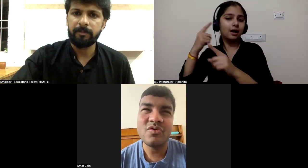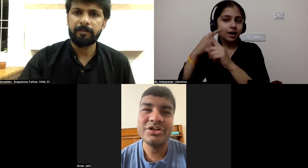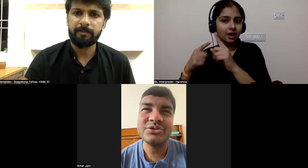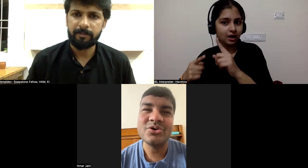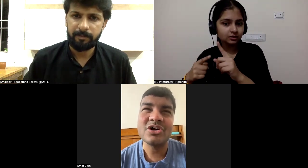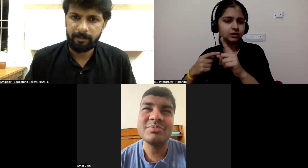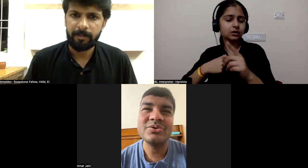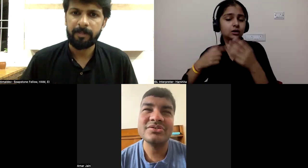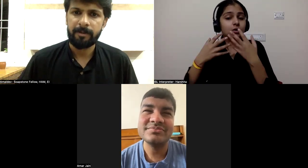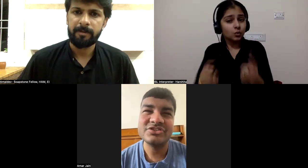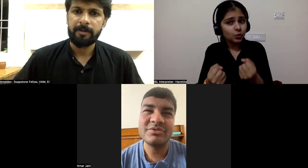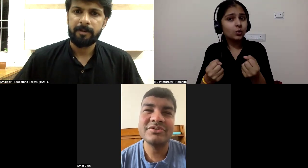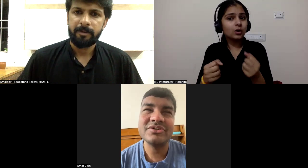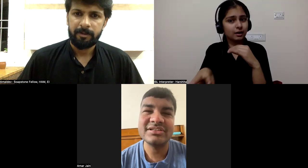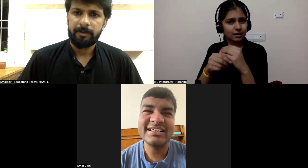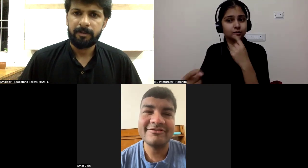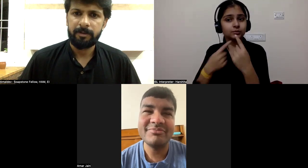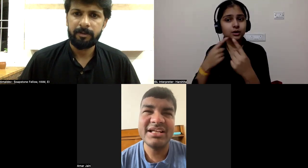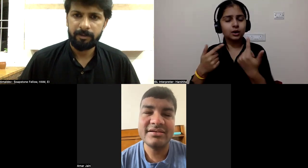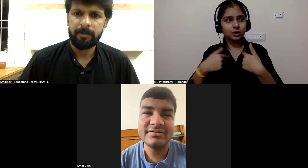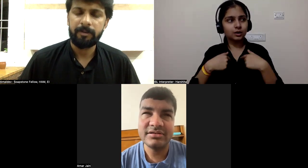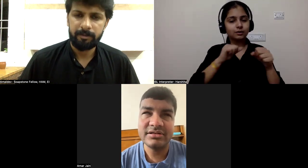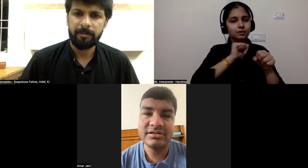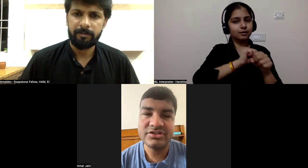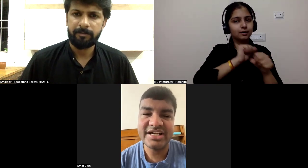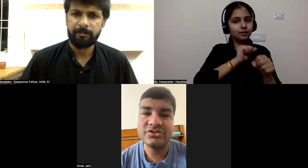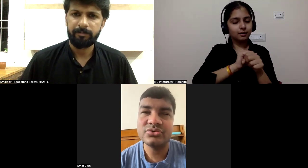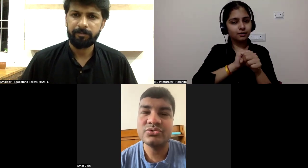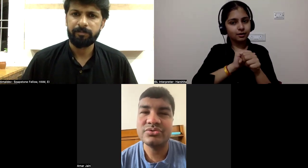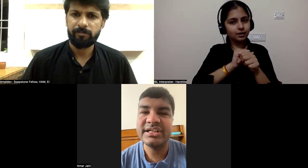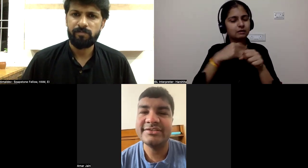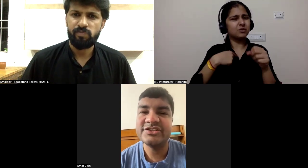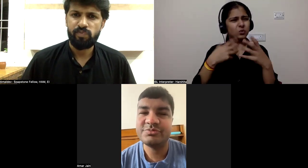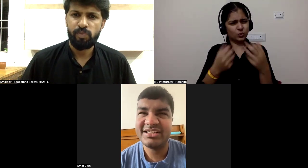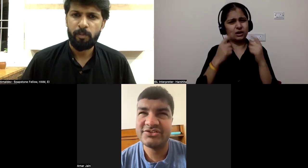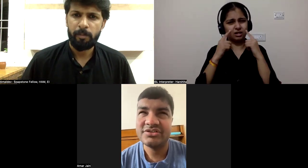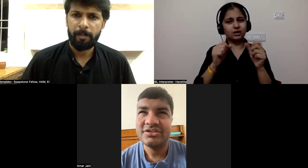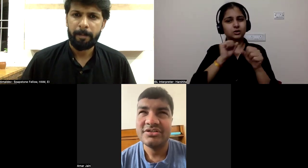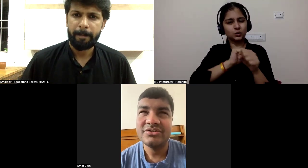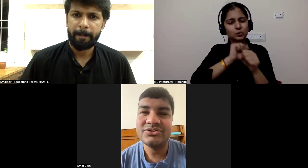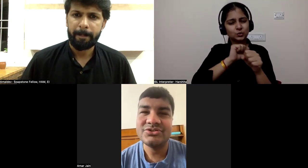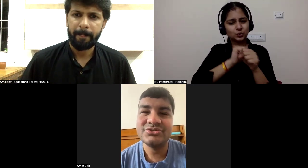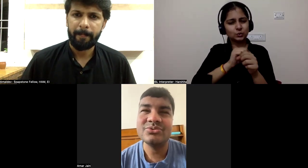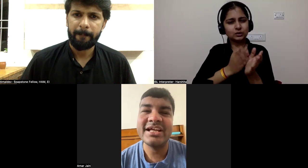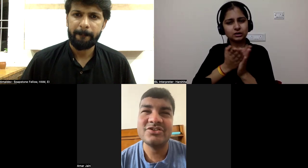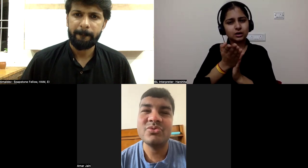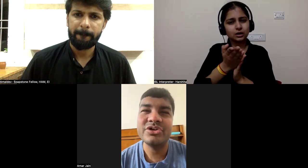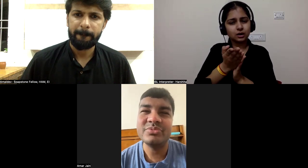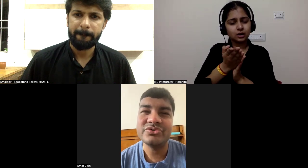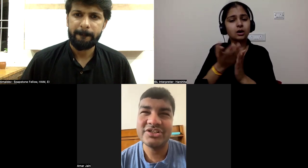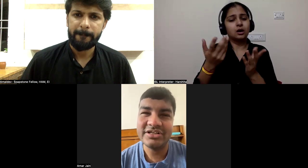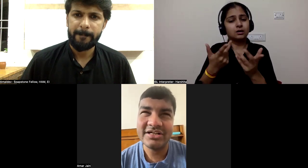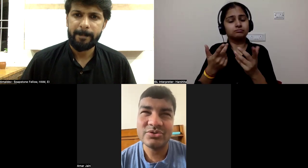kind of wanted to talk about some of the work that I've been trying to do in this space to get